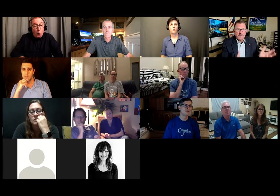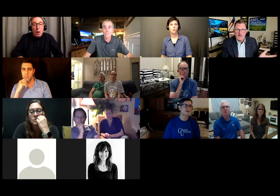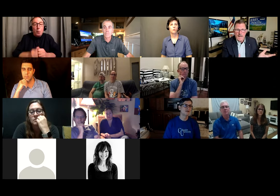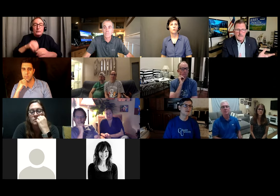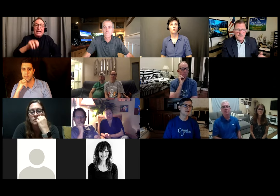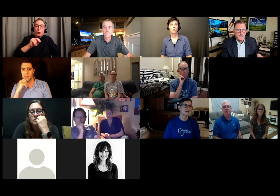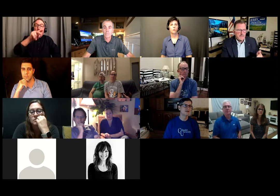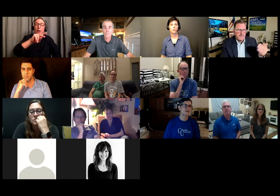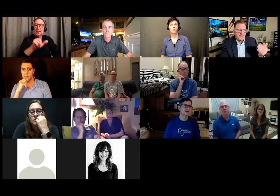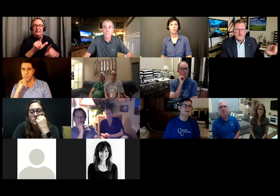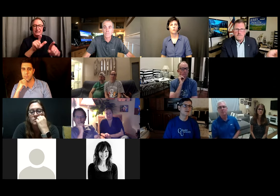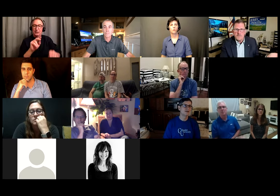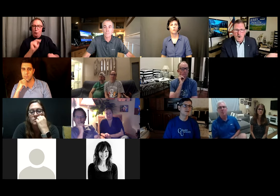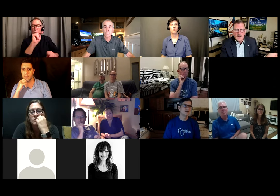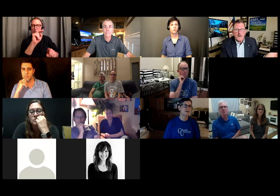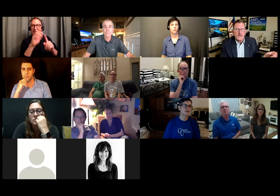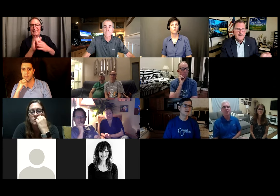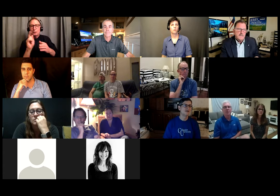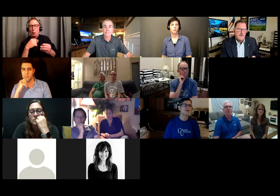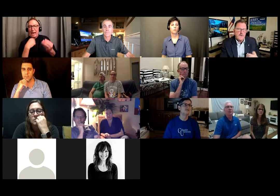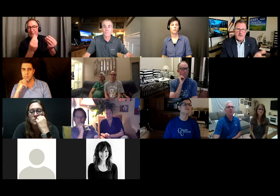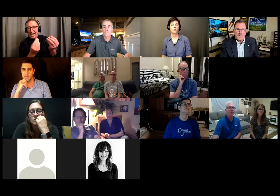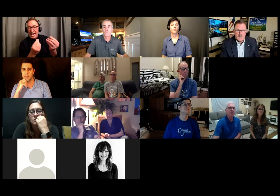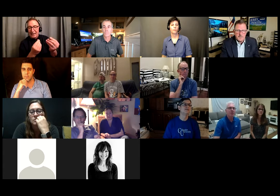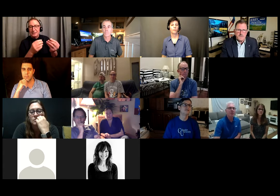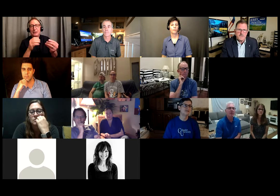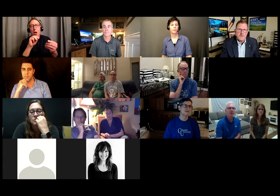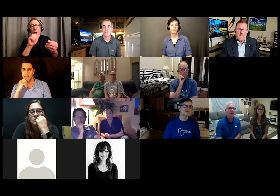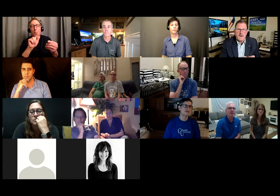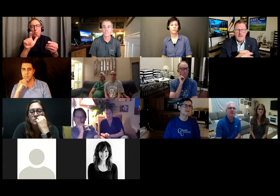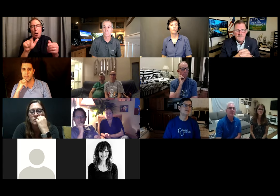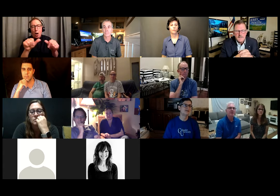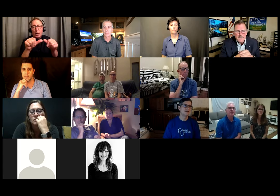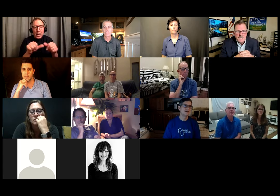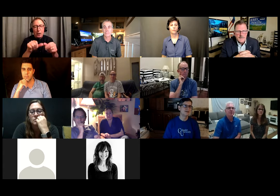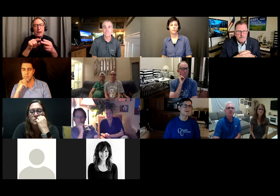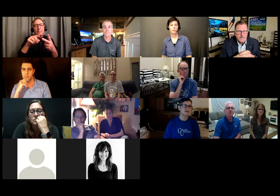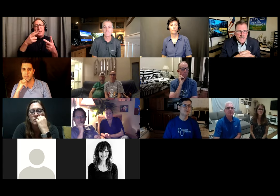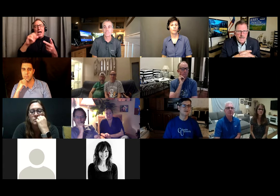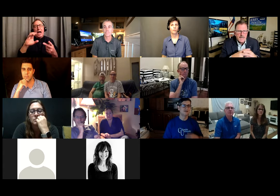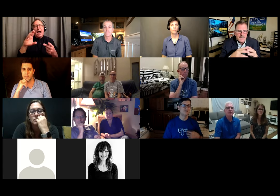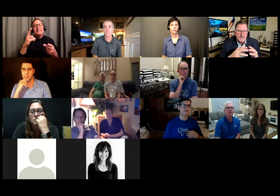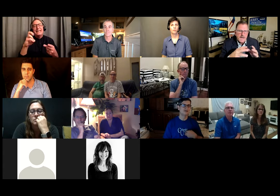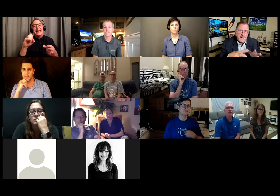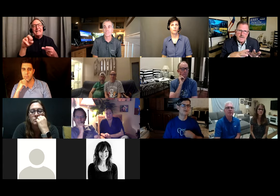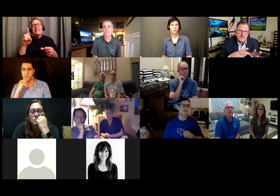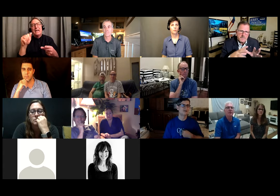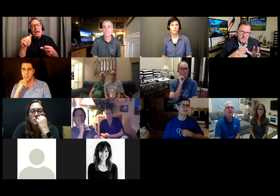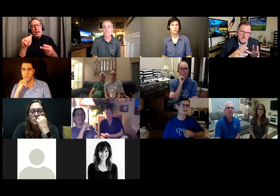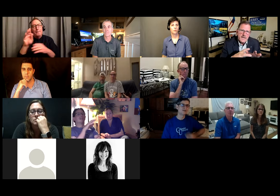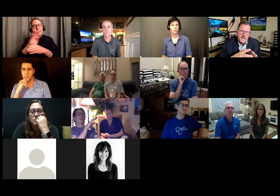we have land. We either in the mall area or in the Hacienda Business Park area. And that